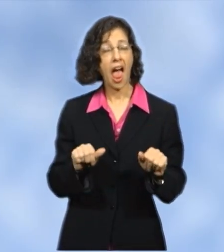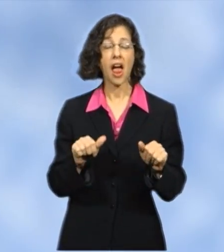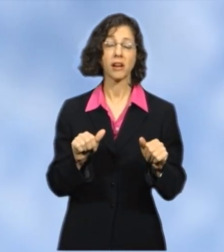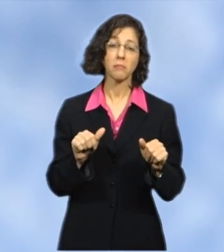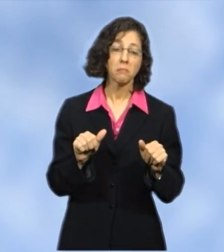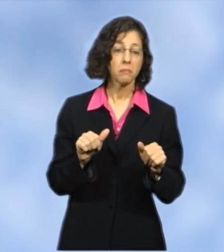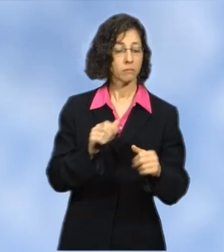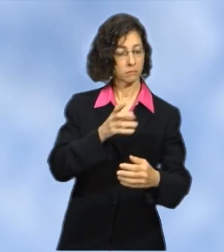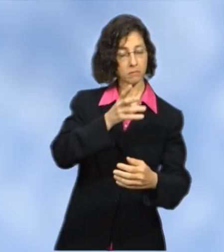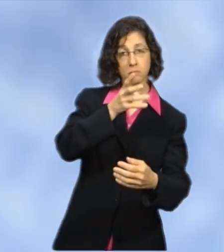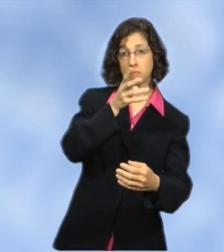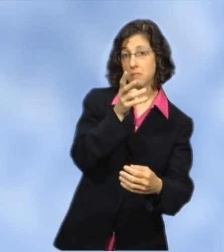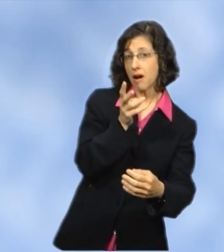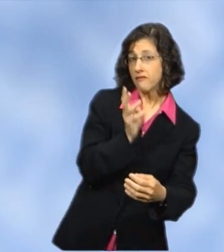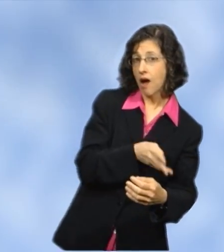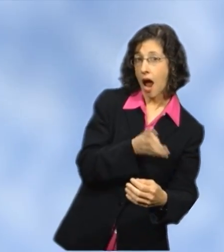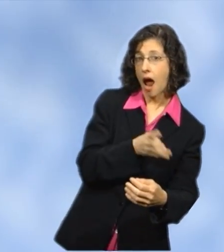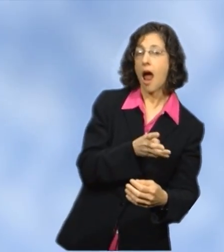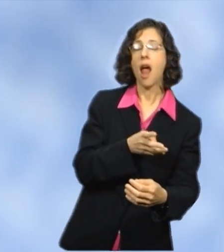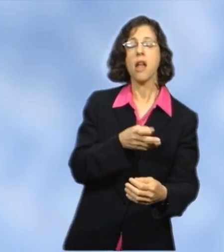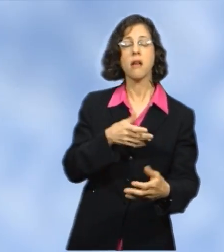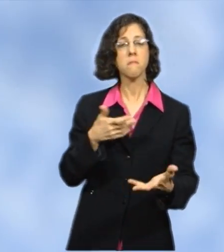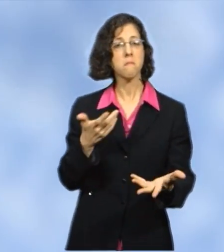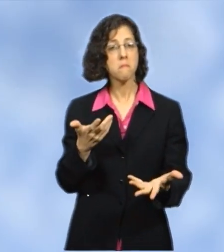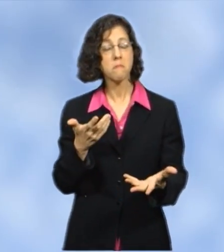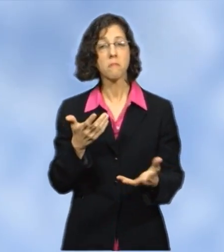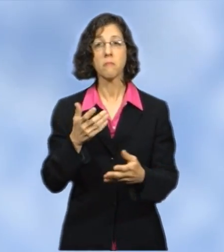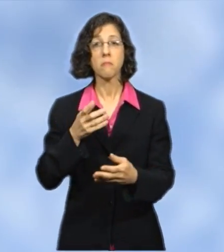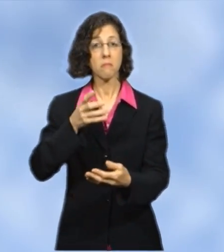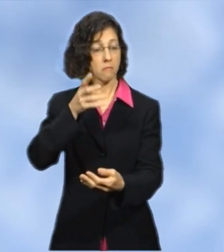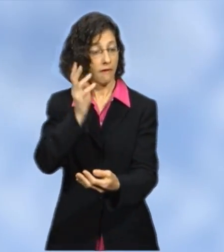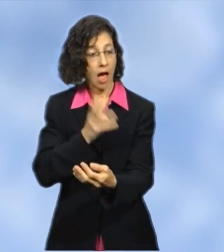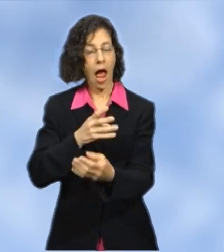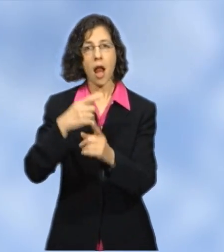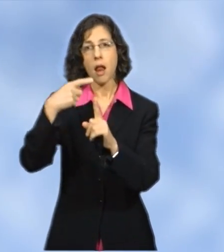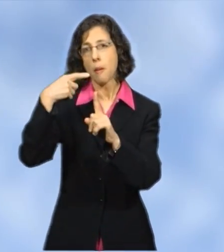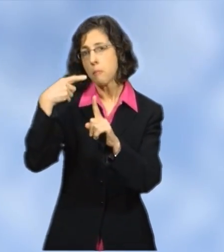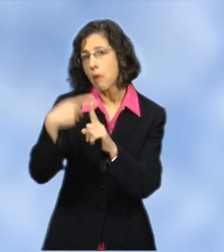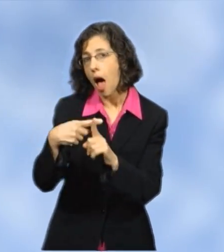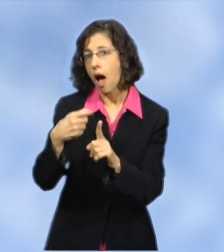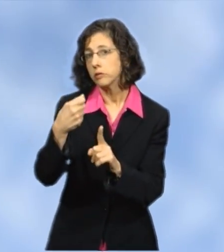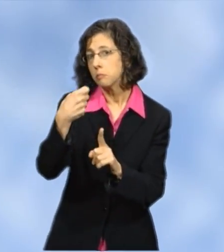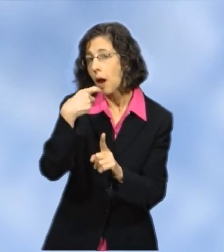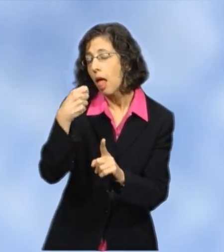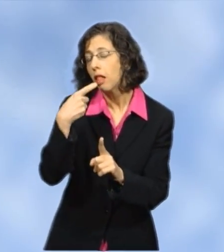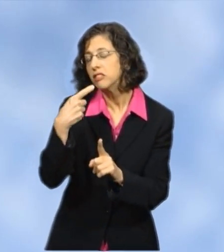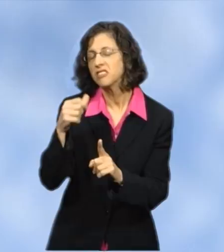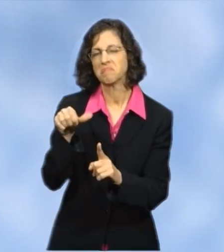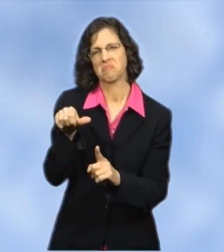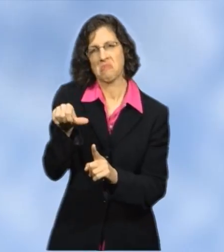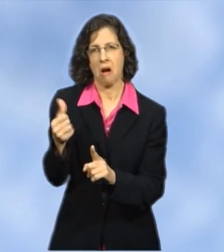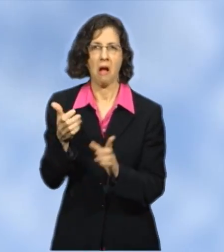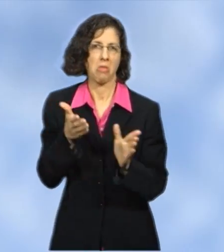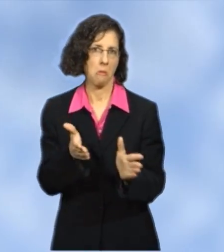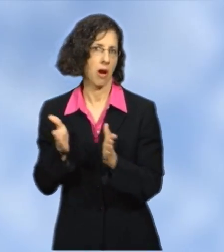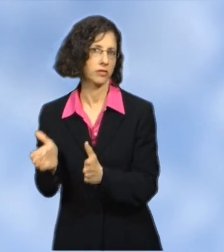In chemotherapy, the medicines are usually given through the vein and sometimes combined with